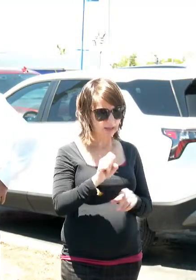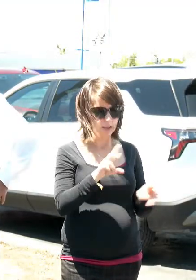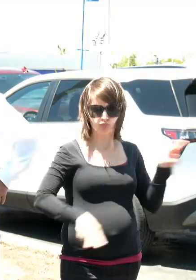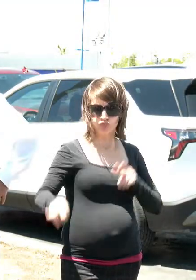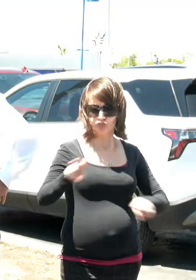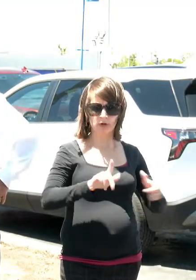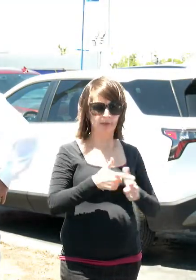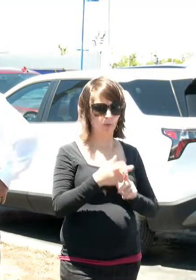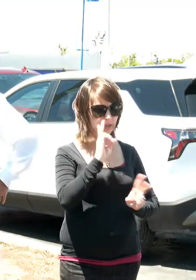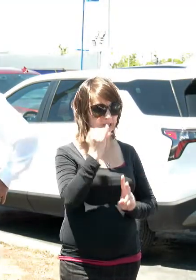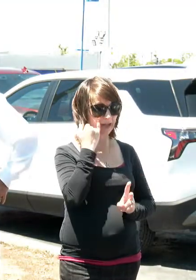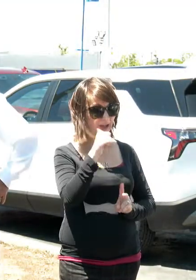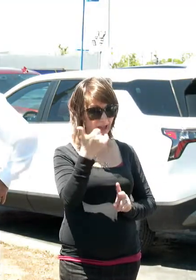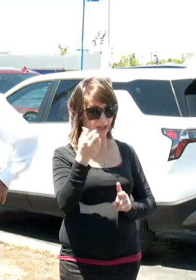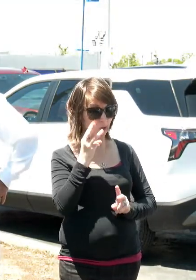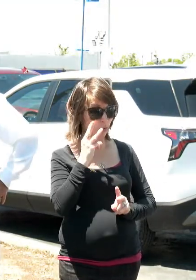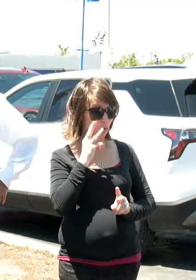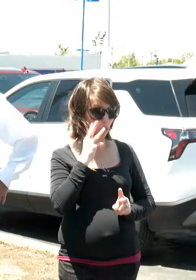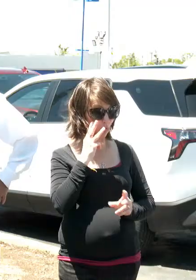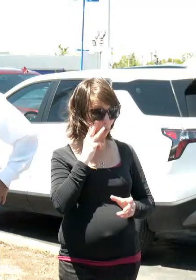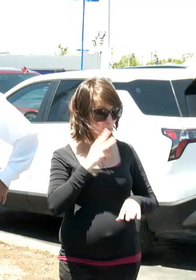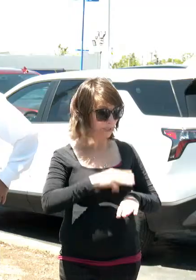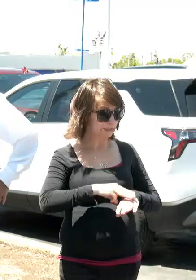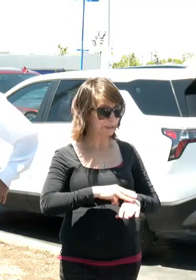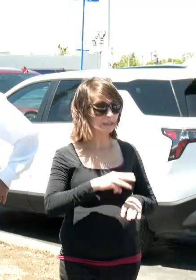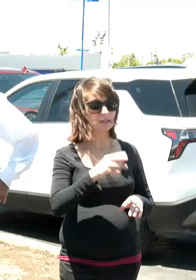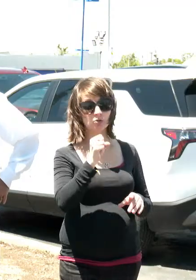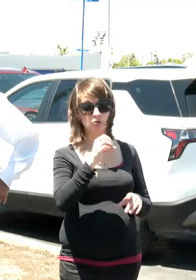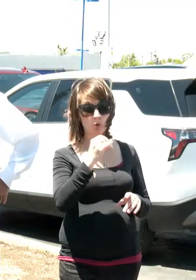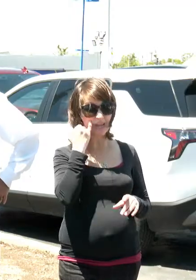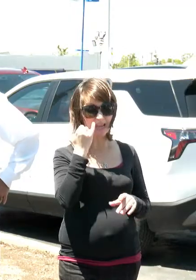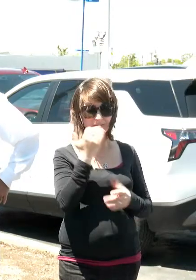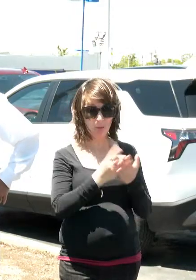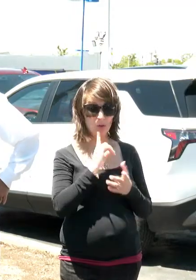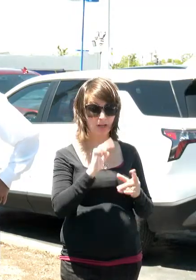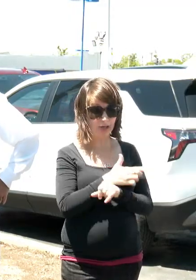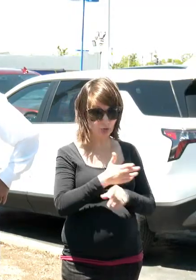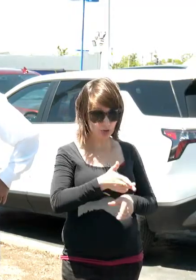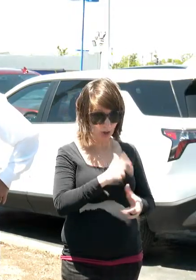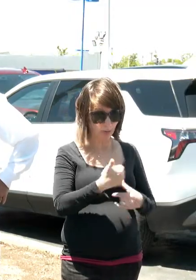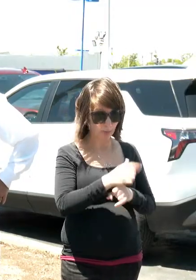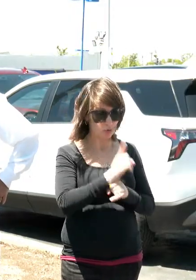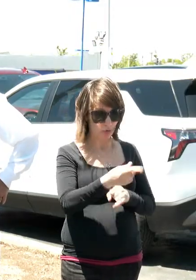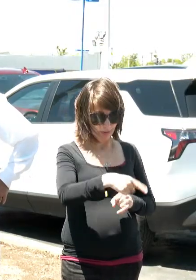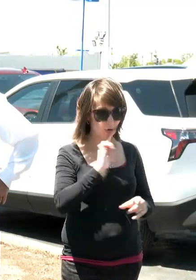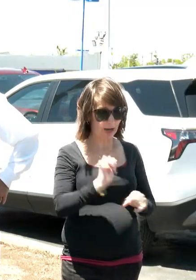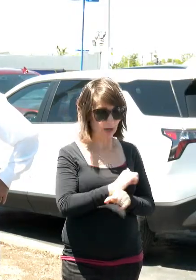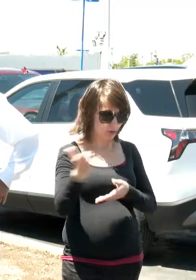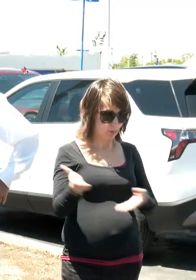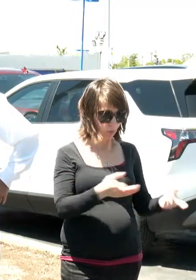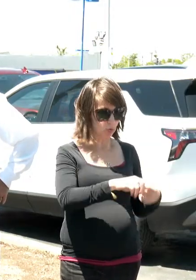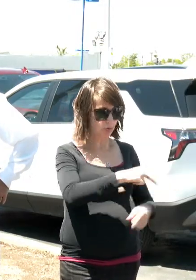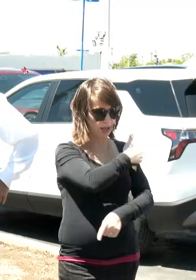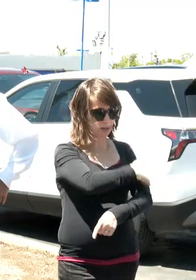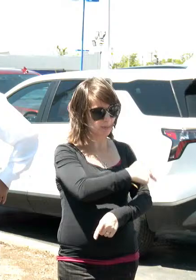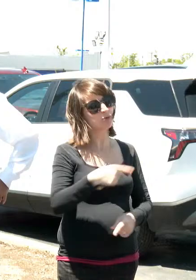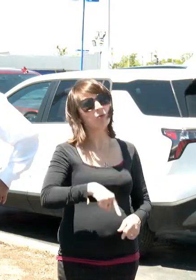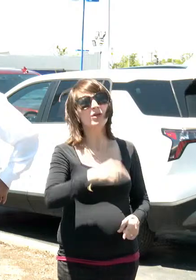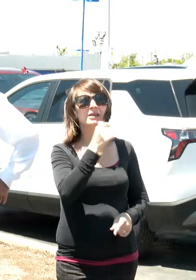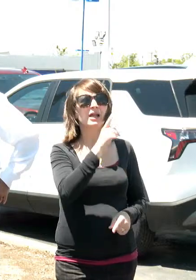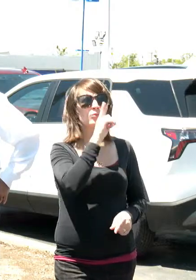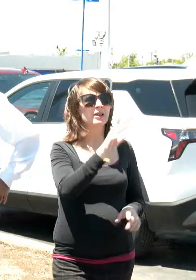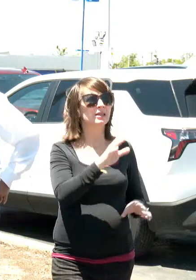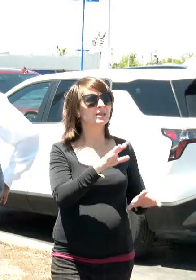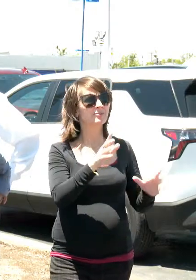that nobody is shot, so we can render first aid if there is someone. Make sure we get them to the hospital. So this is not, let's